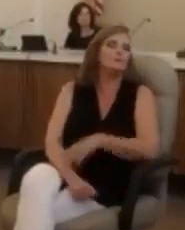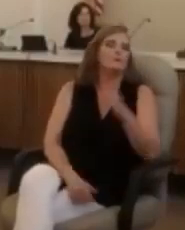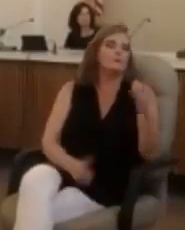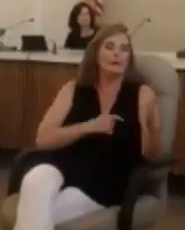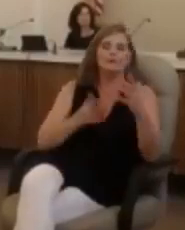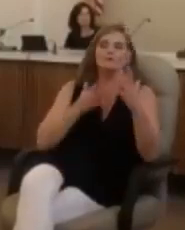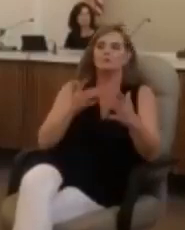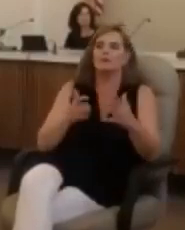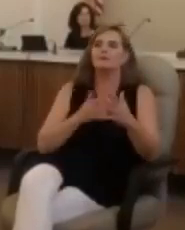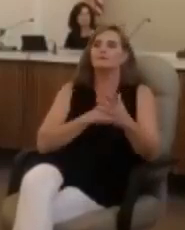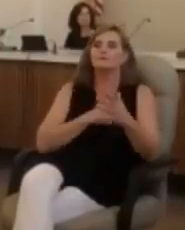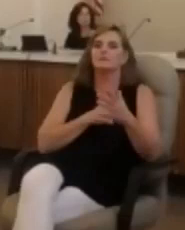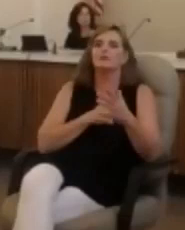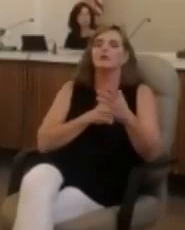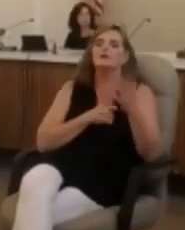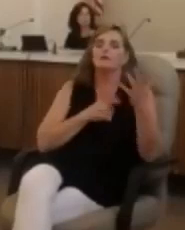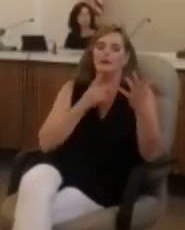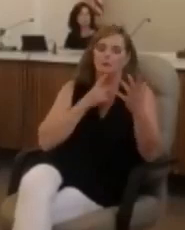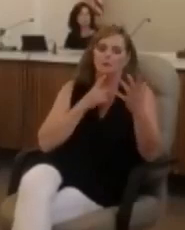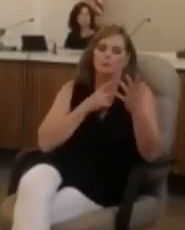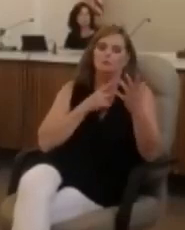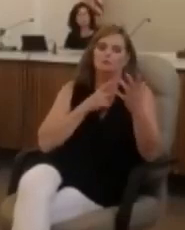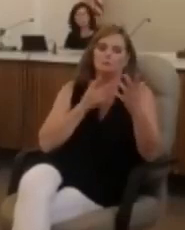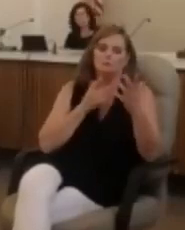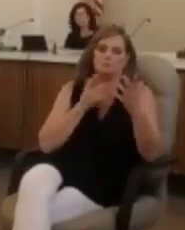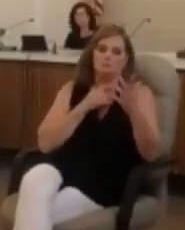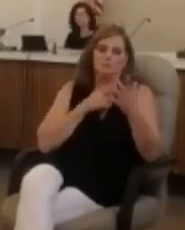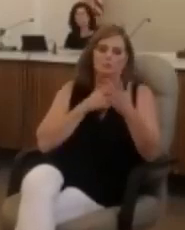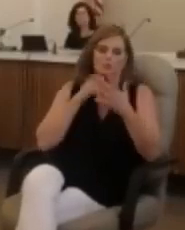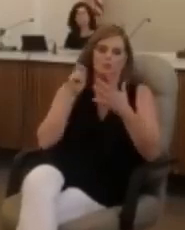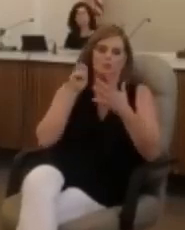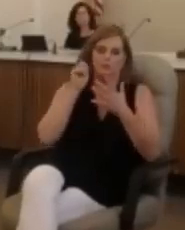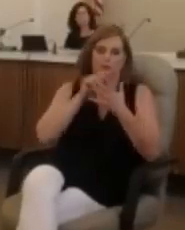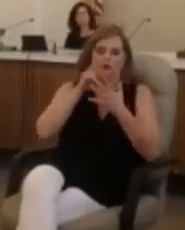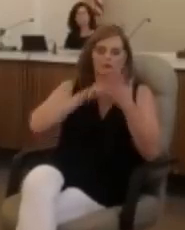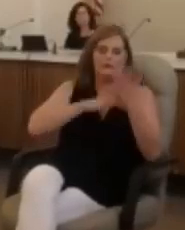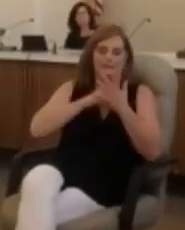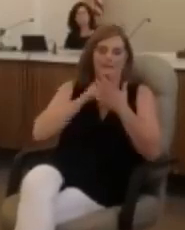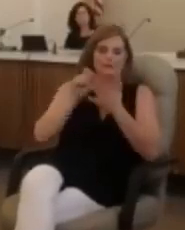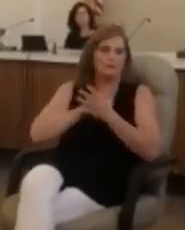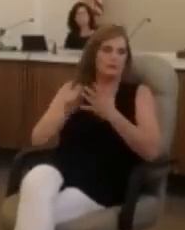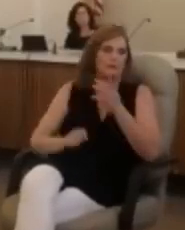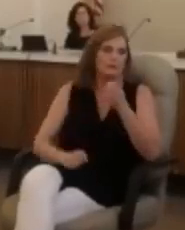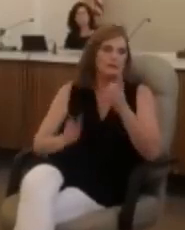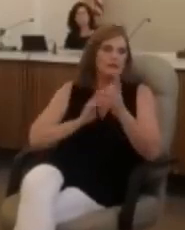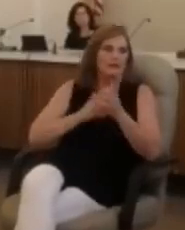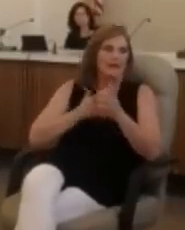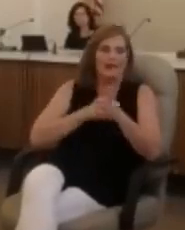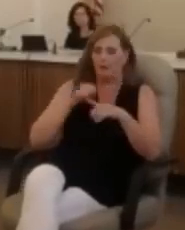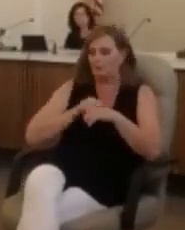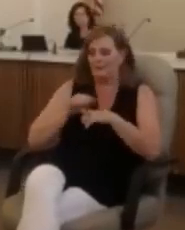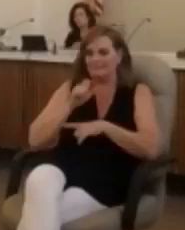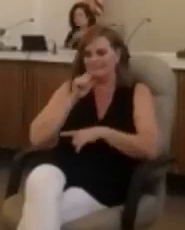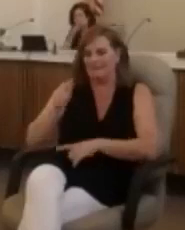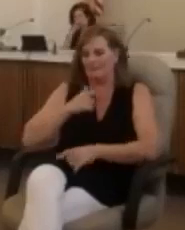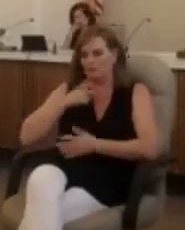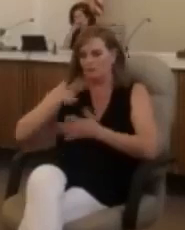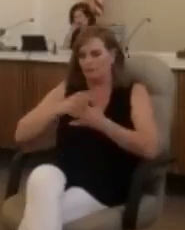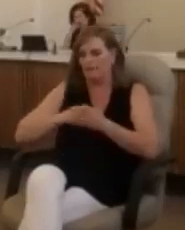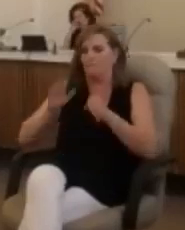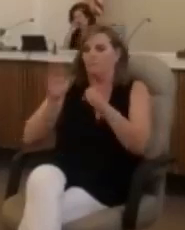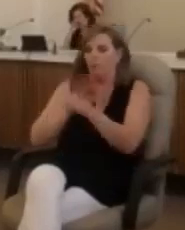can add it. Read it as written and then make an amendment. Okay. You don't miss, our practice is not to read the resolutions. Right. What?